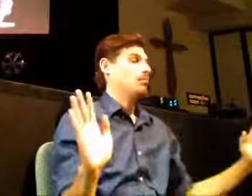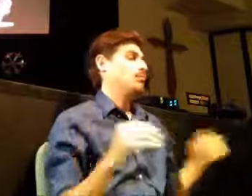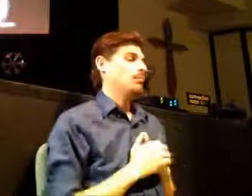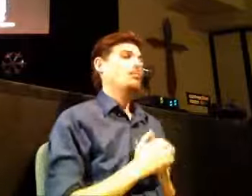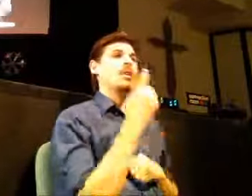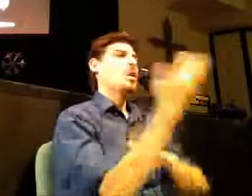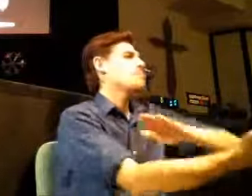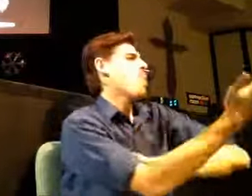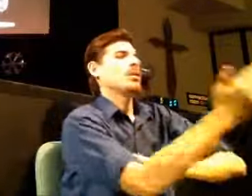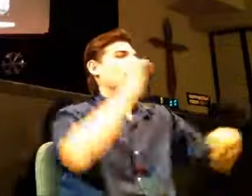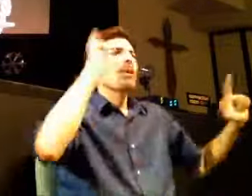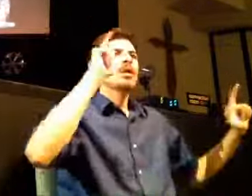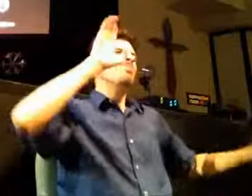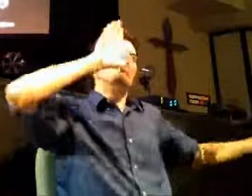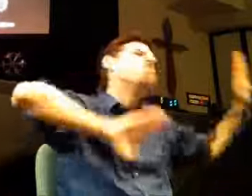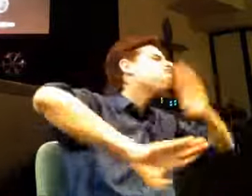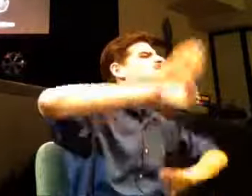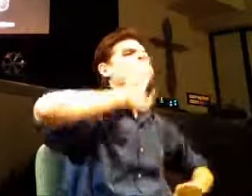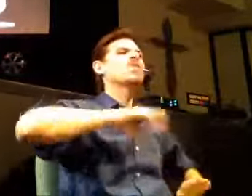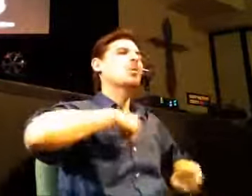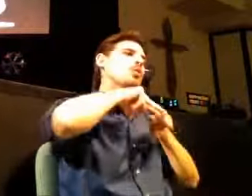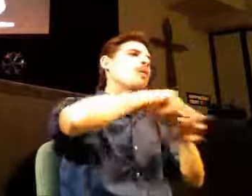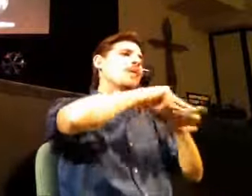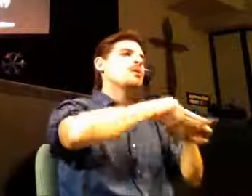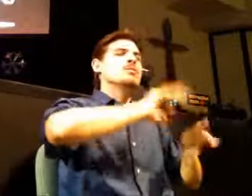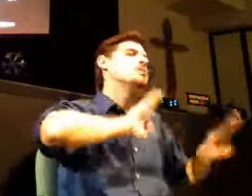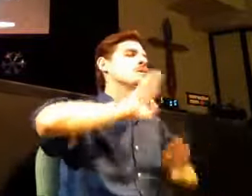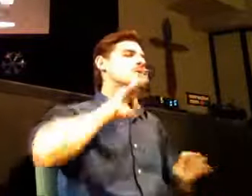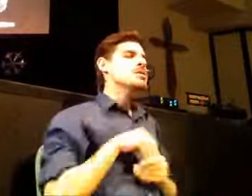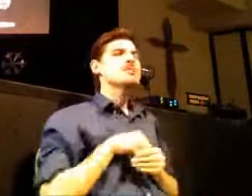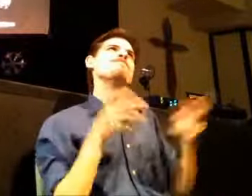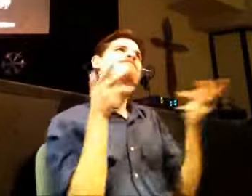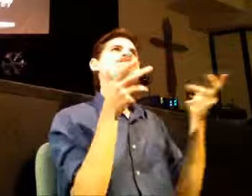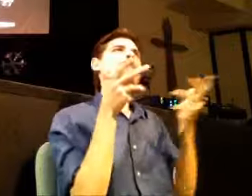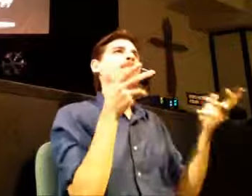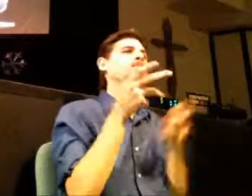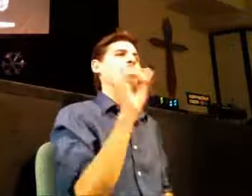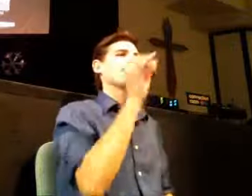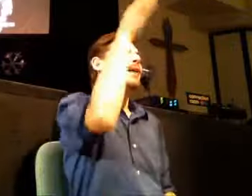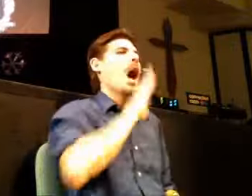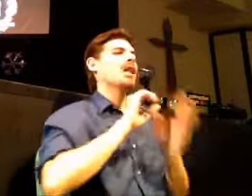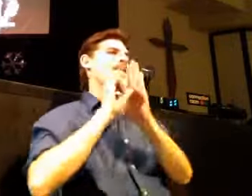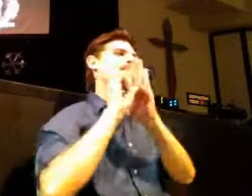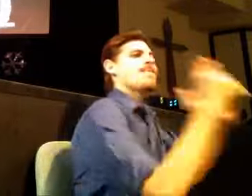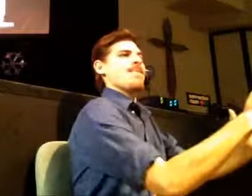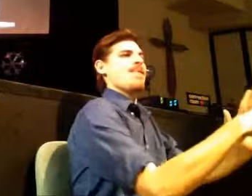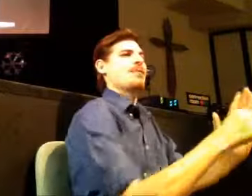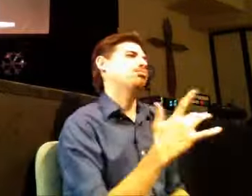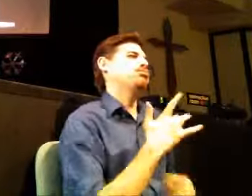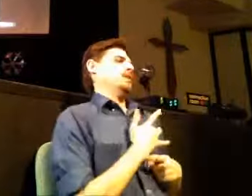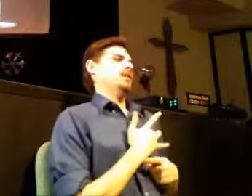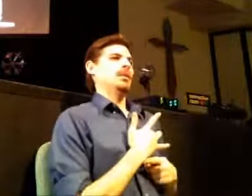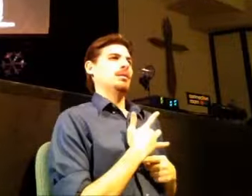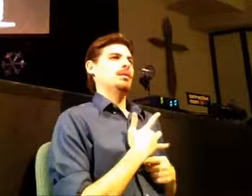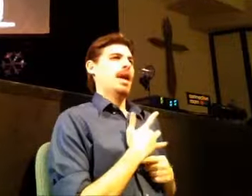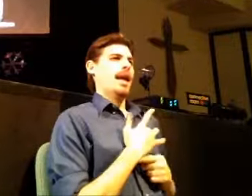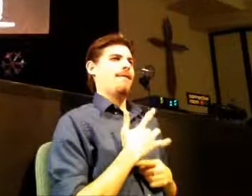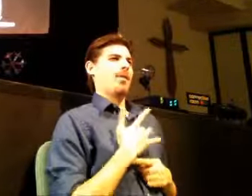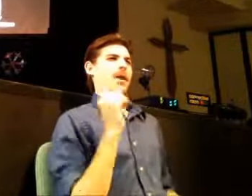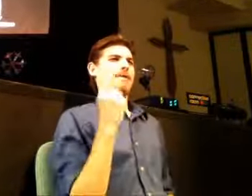and just so frustrated with God, and there came this moment where it was just like God just impressing something so deep on my psyche and my heart, and I felt like the first thing He kind of said to me was quit trying